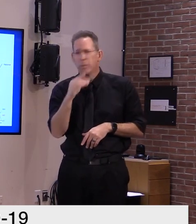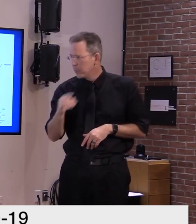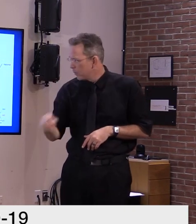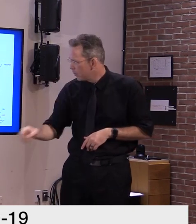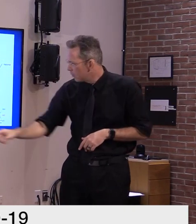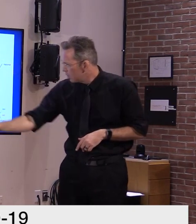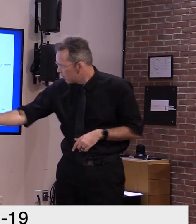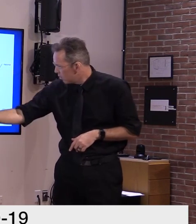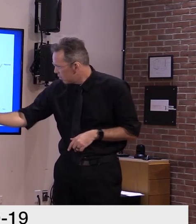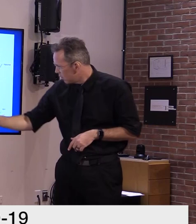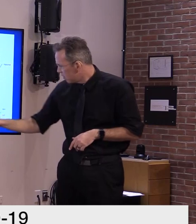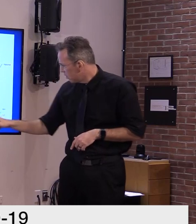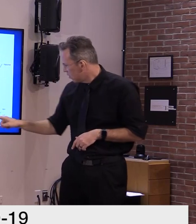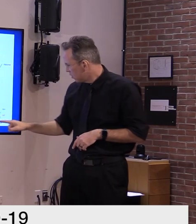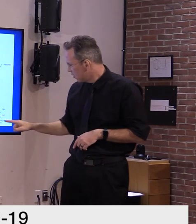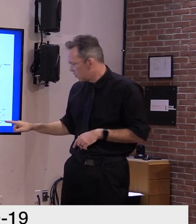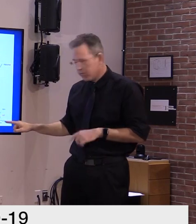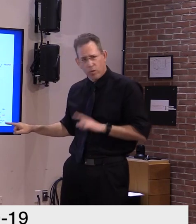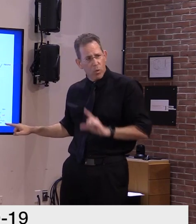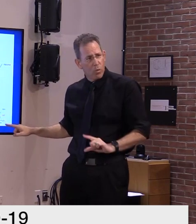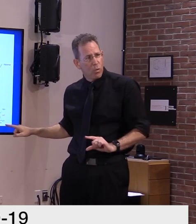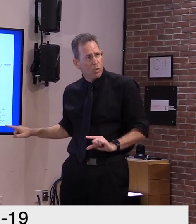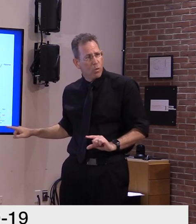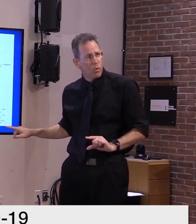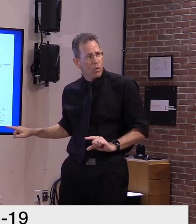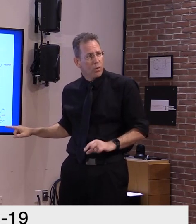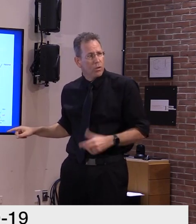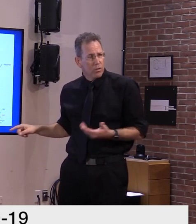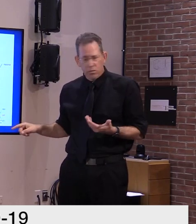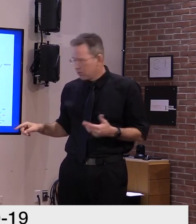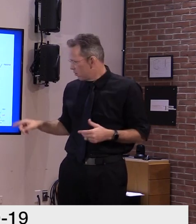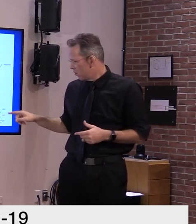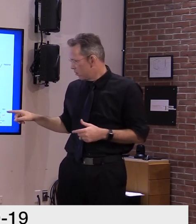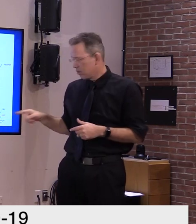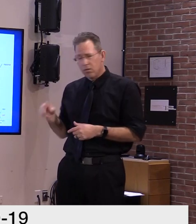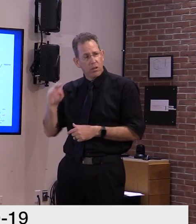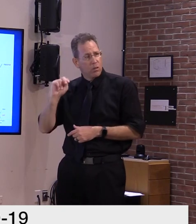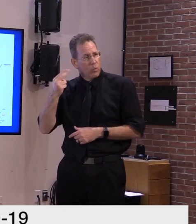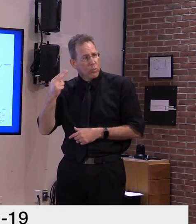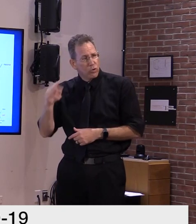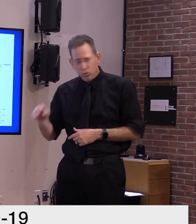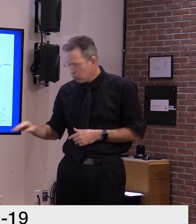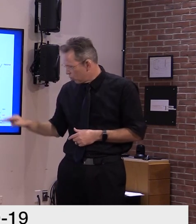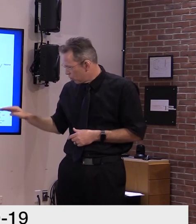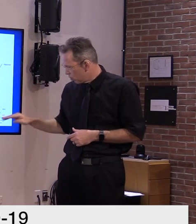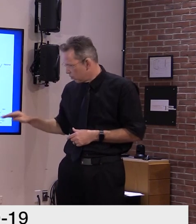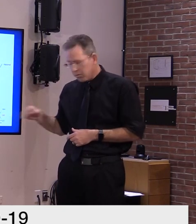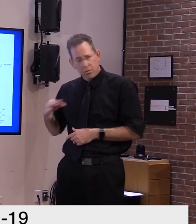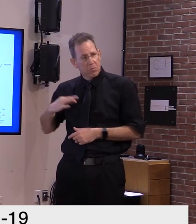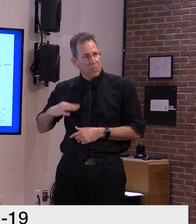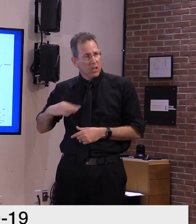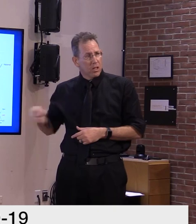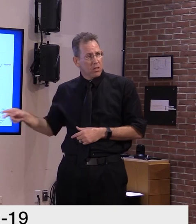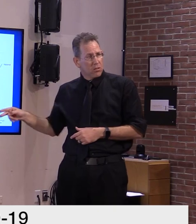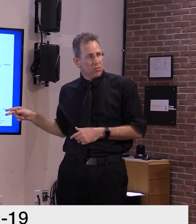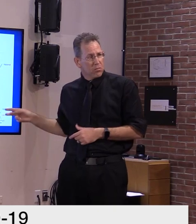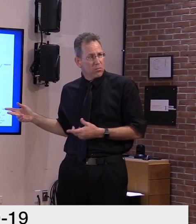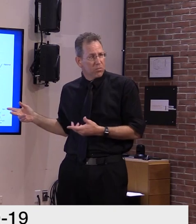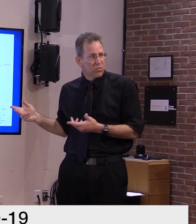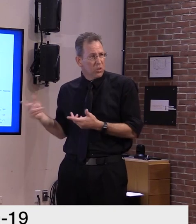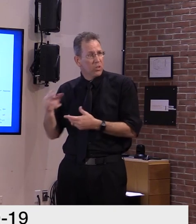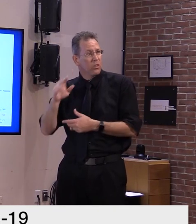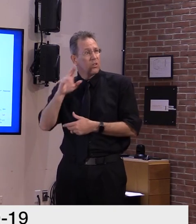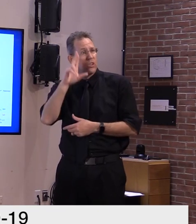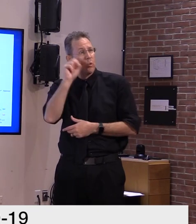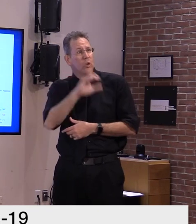they're pretty minuscule, and this is on a per capita basis. And northern New England as a whole is performing quite well on this metric.